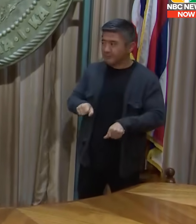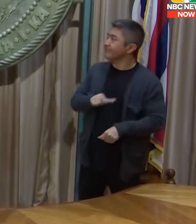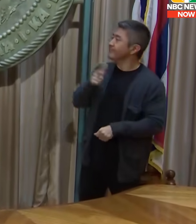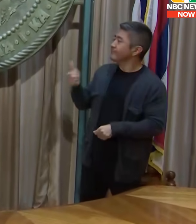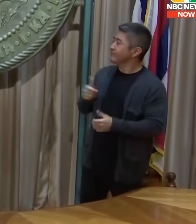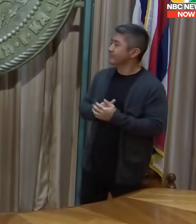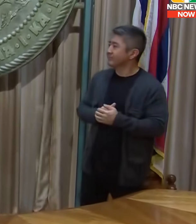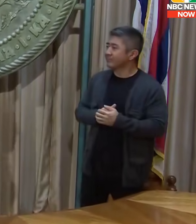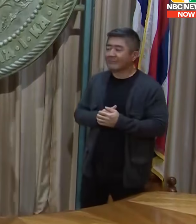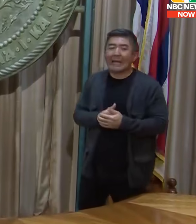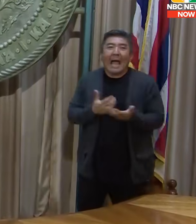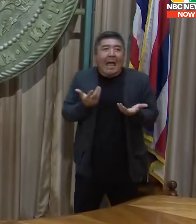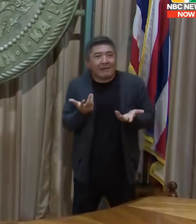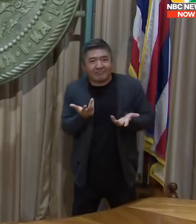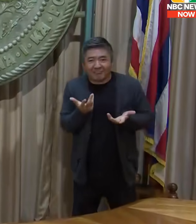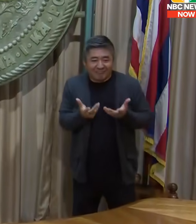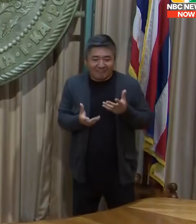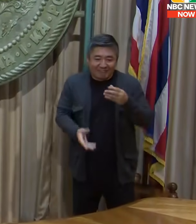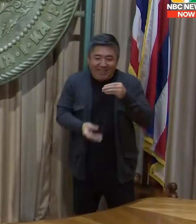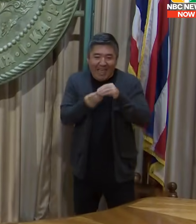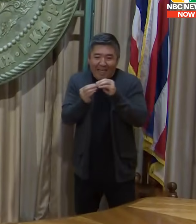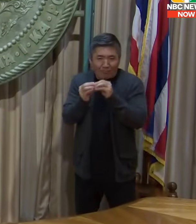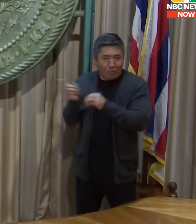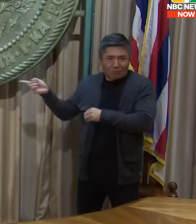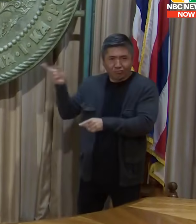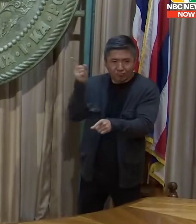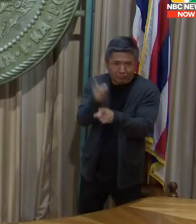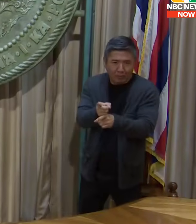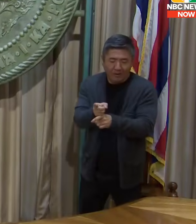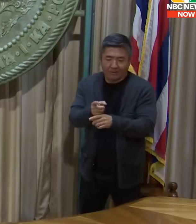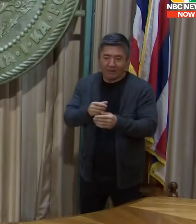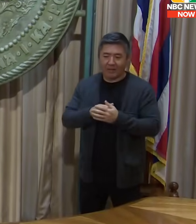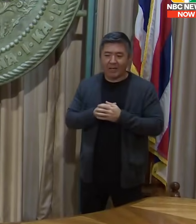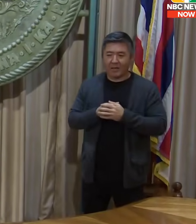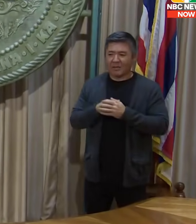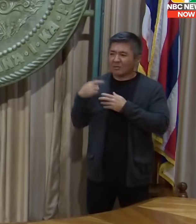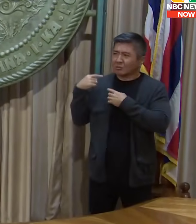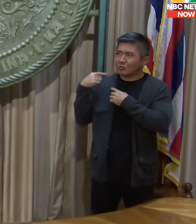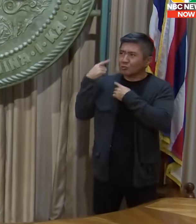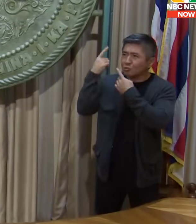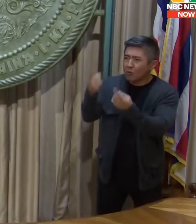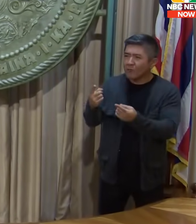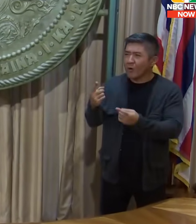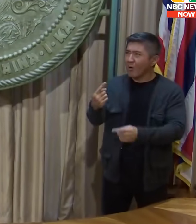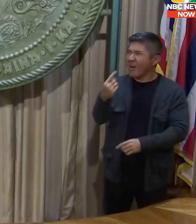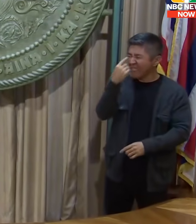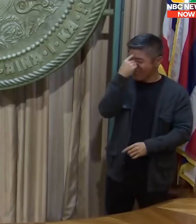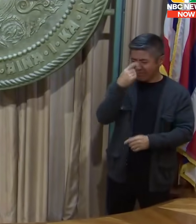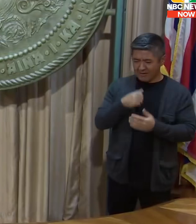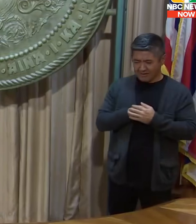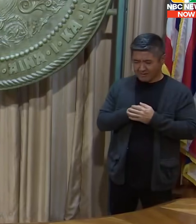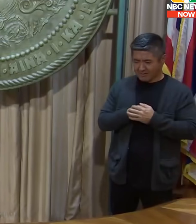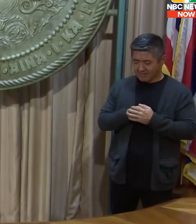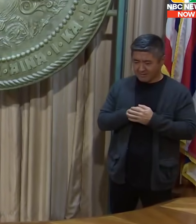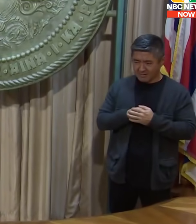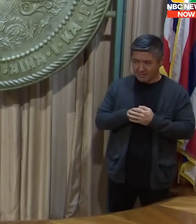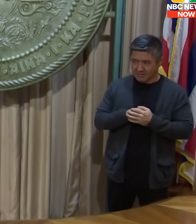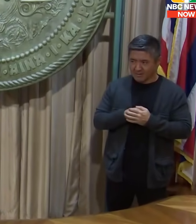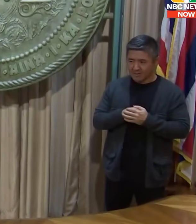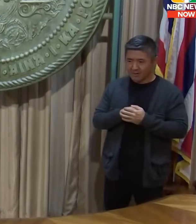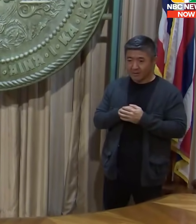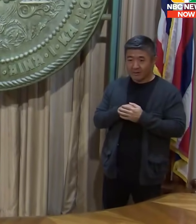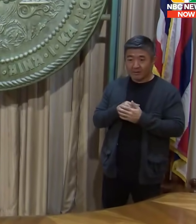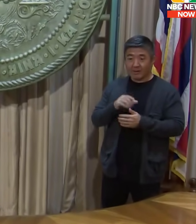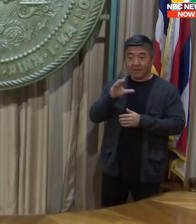I don't have much to add to what the LG said. So far, I believe only 4 of the cases